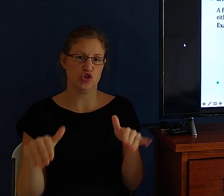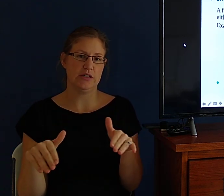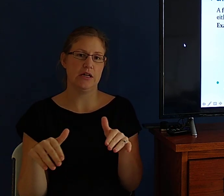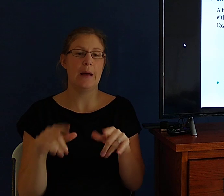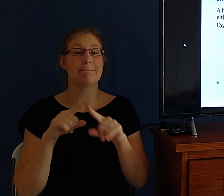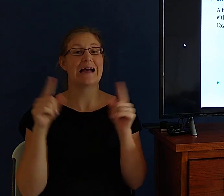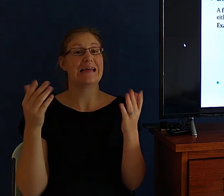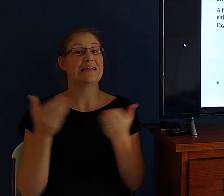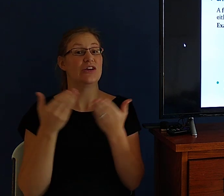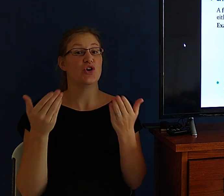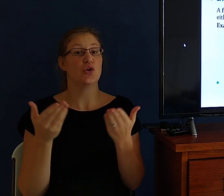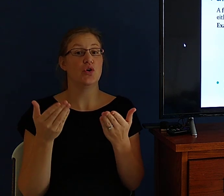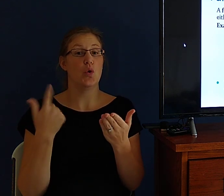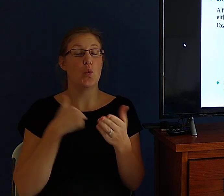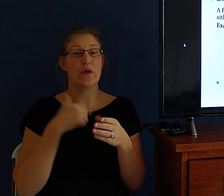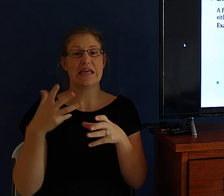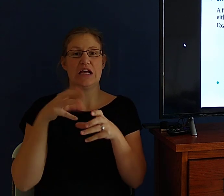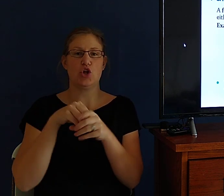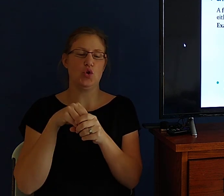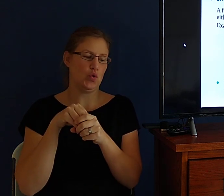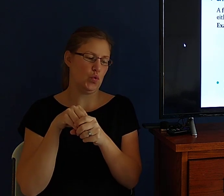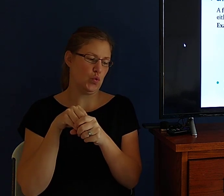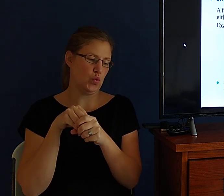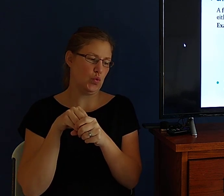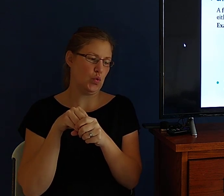But here we are including also, and this is very clear,